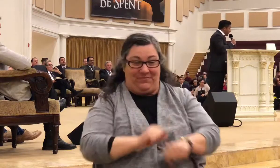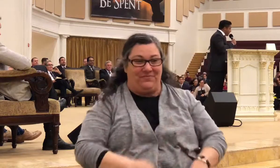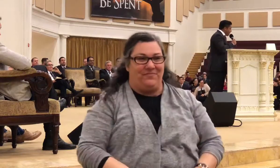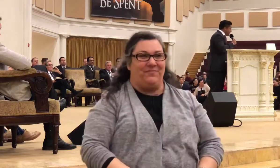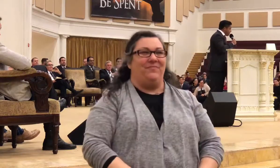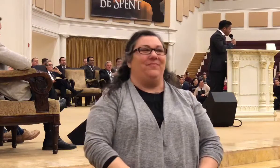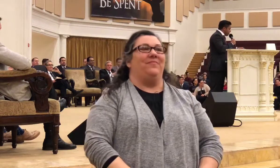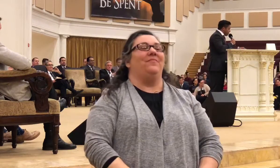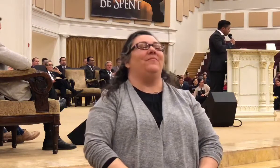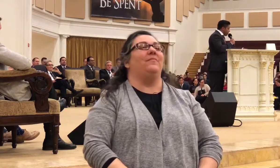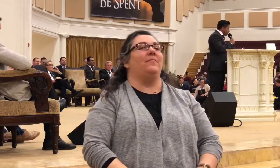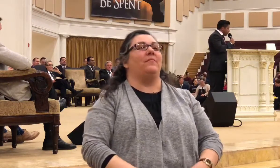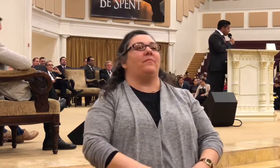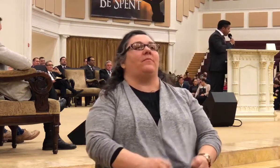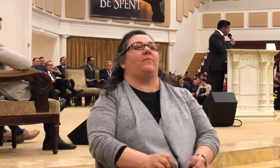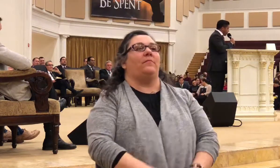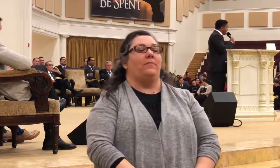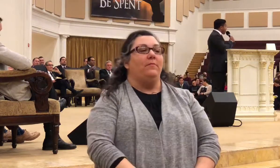I was